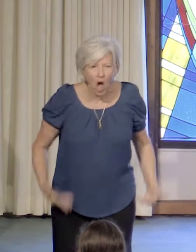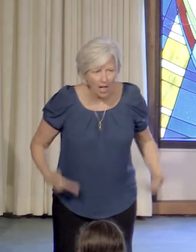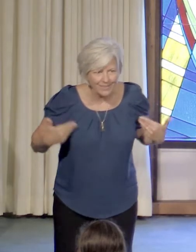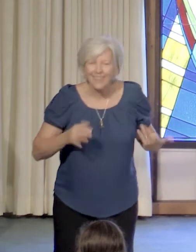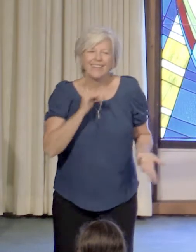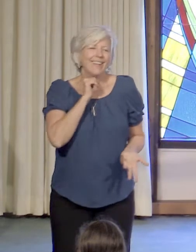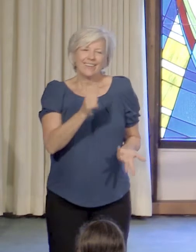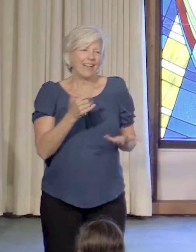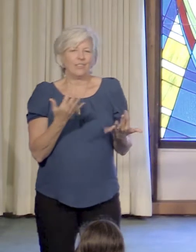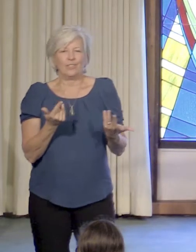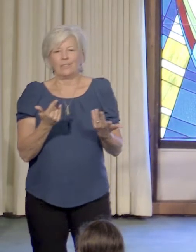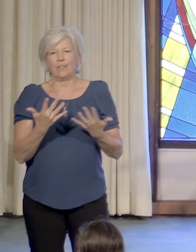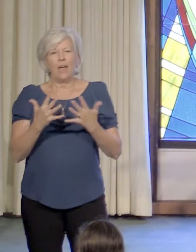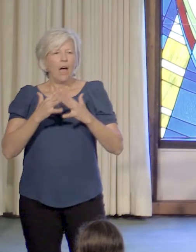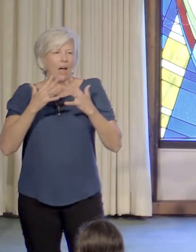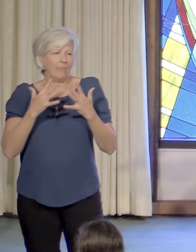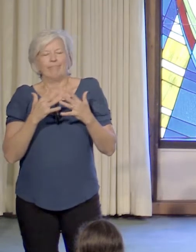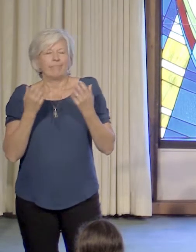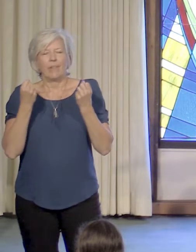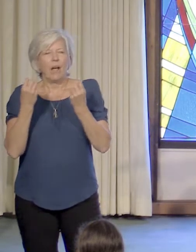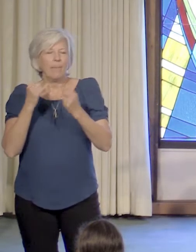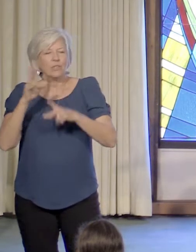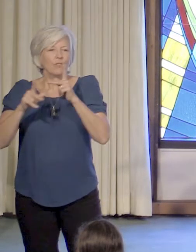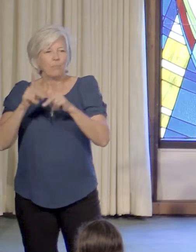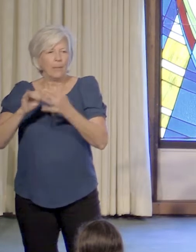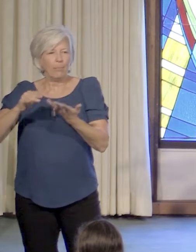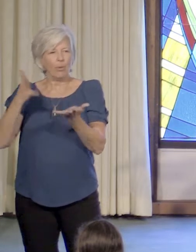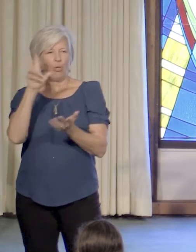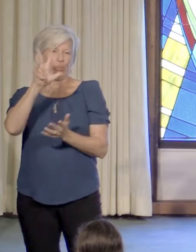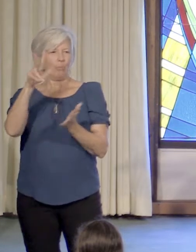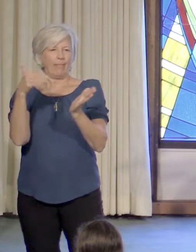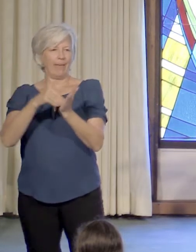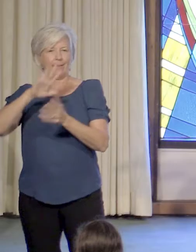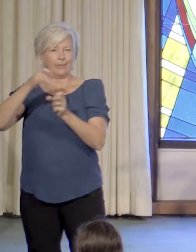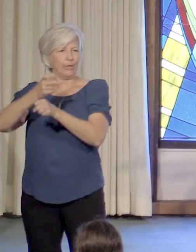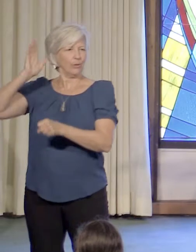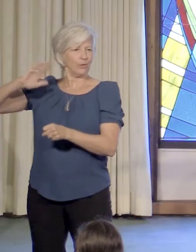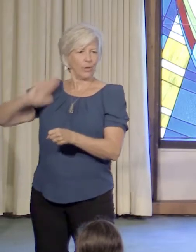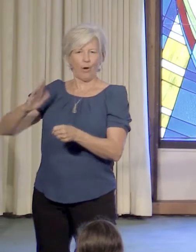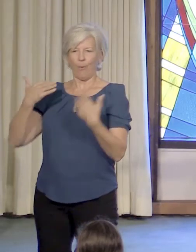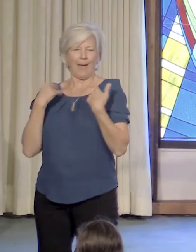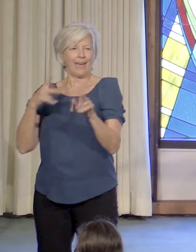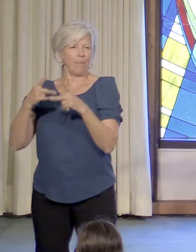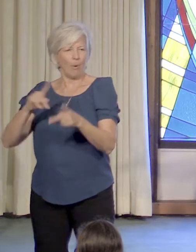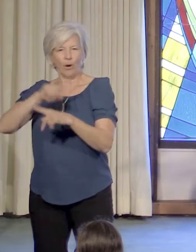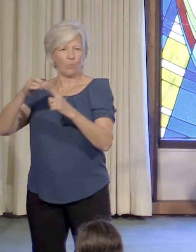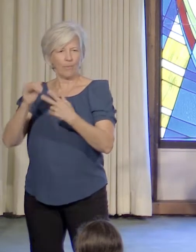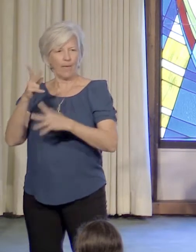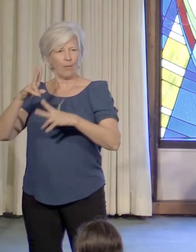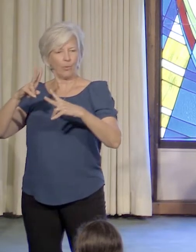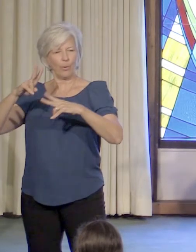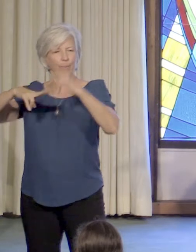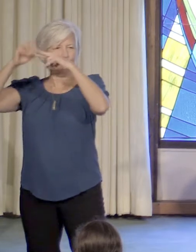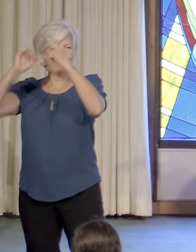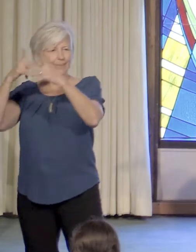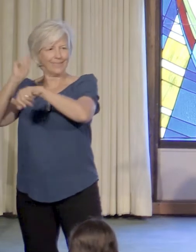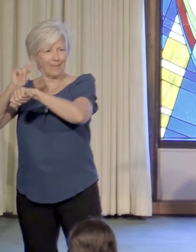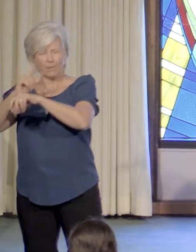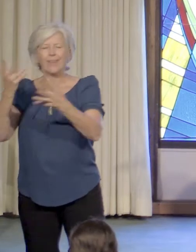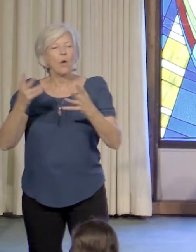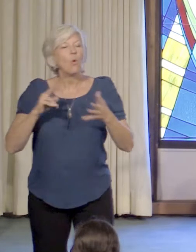bunch of people, you know, 3,000 years ago had a party while they were building a temple. Right? What does it mean to us from the inside